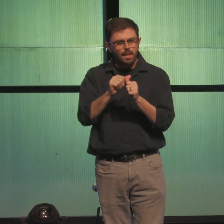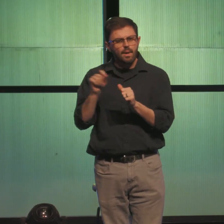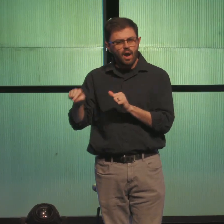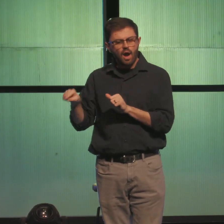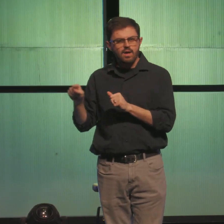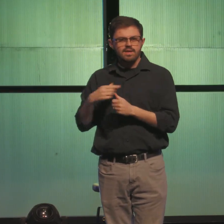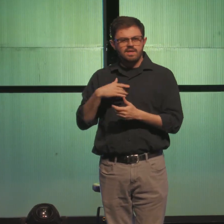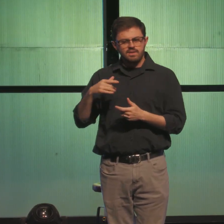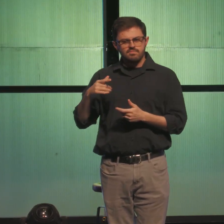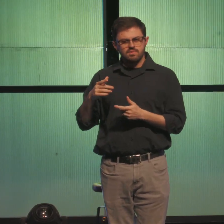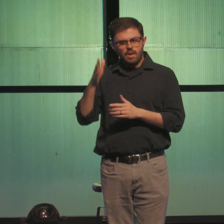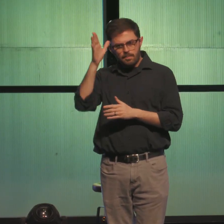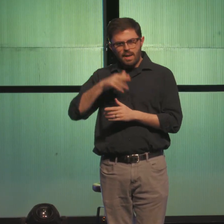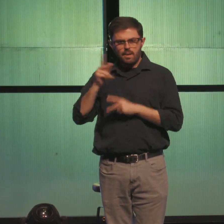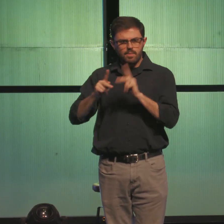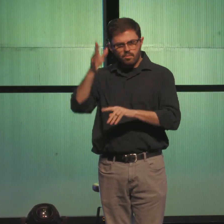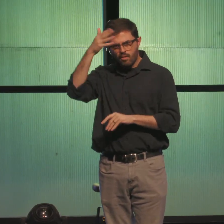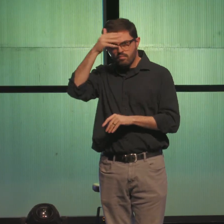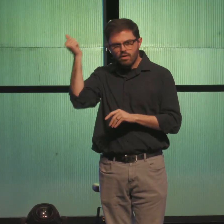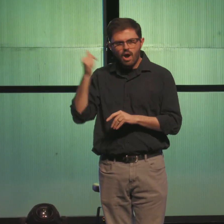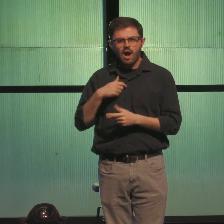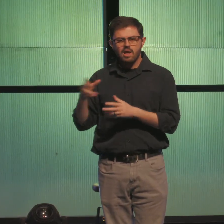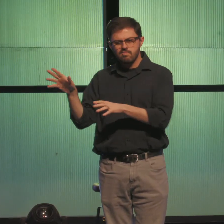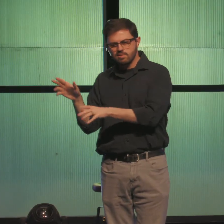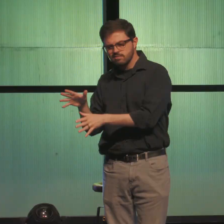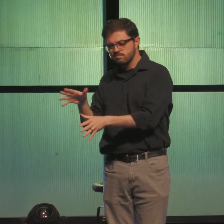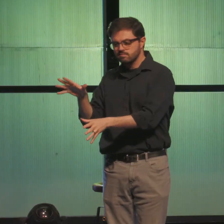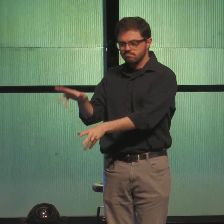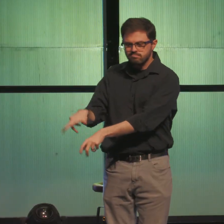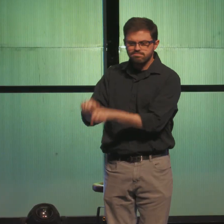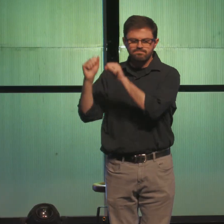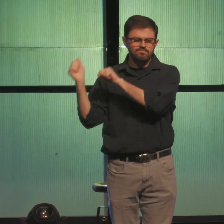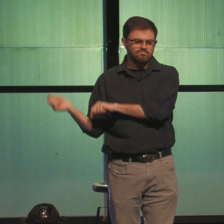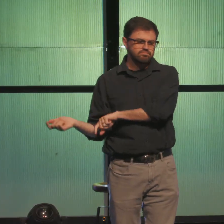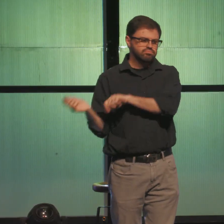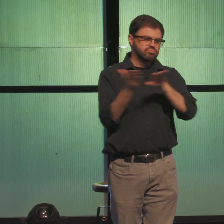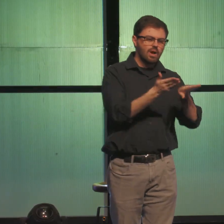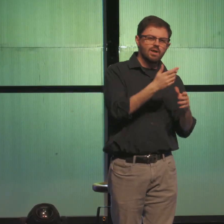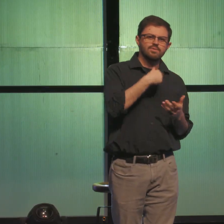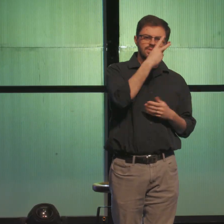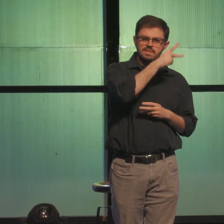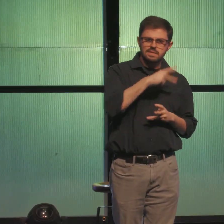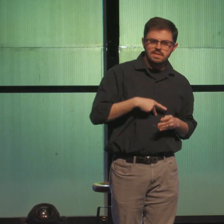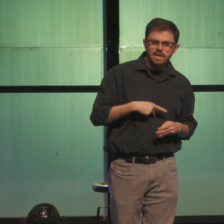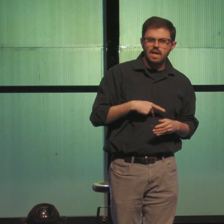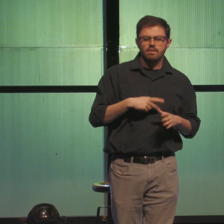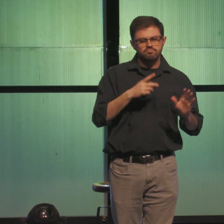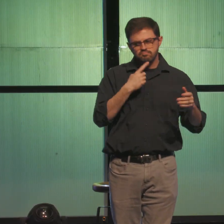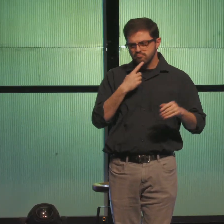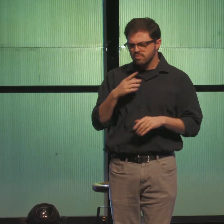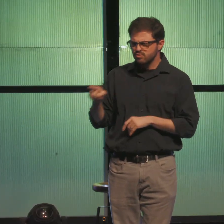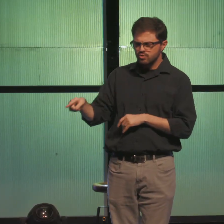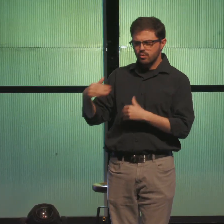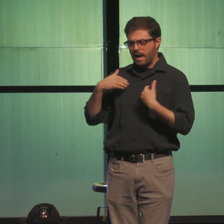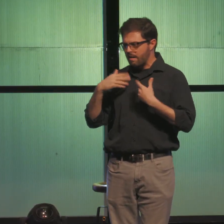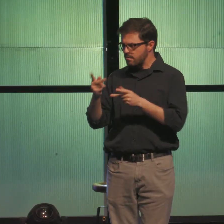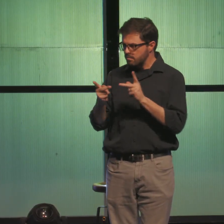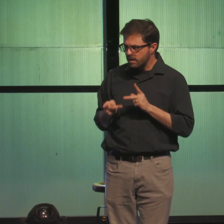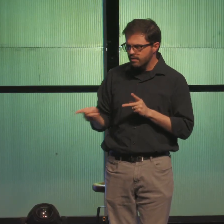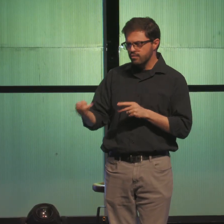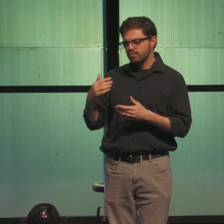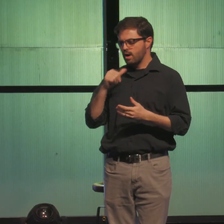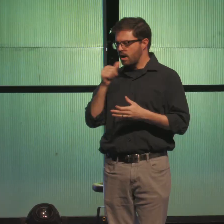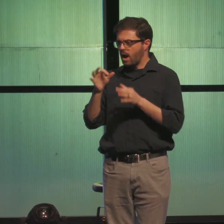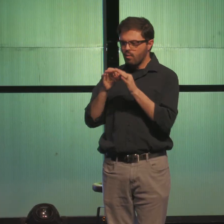hiding, trembling before the king, hearing words he never expected. You have a place. You are not worthless. You are mine. Jesus himself uses this